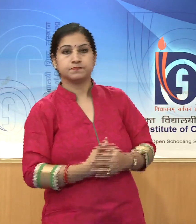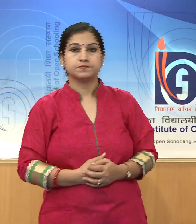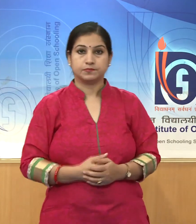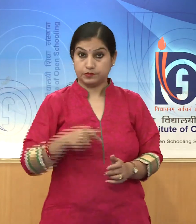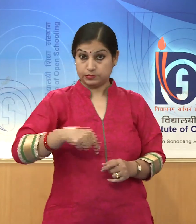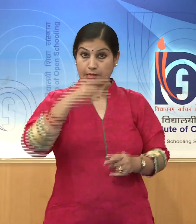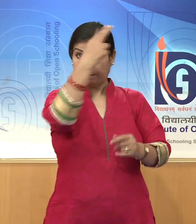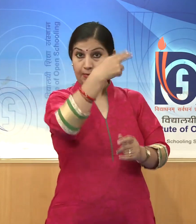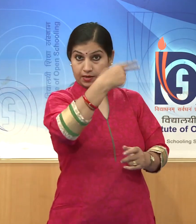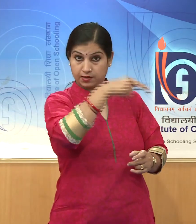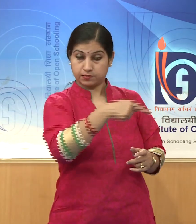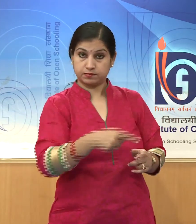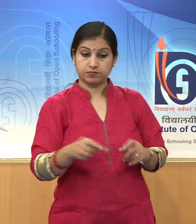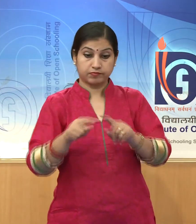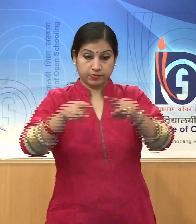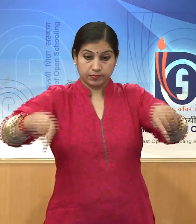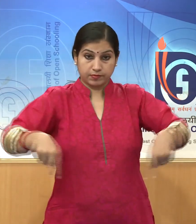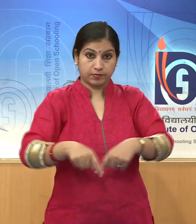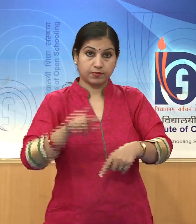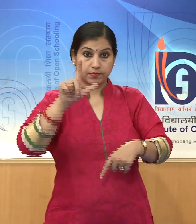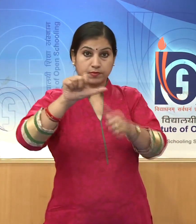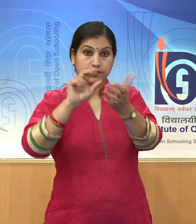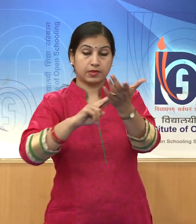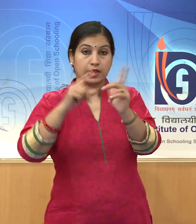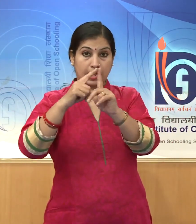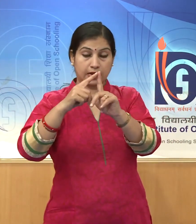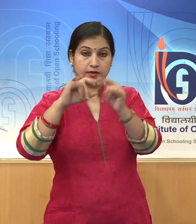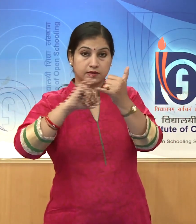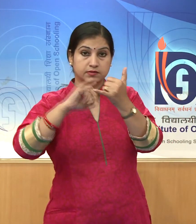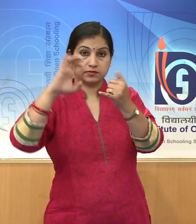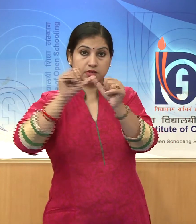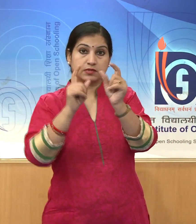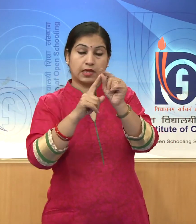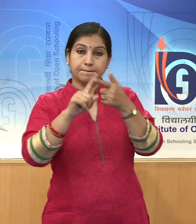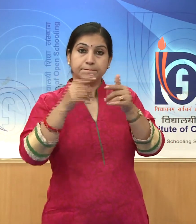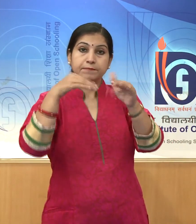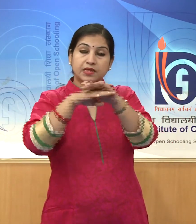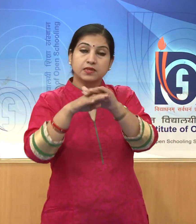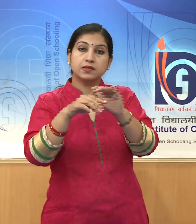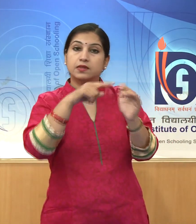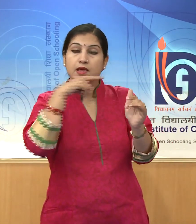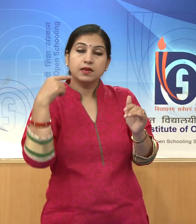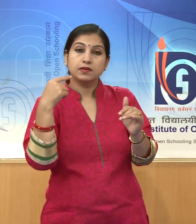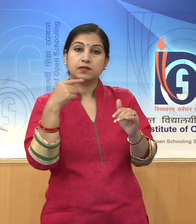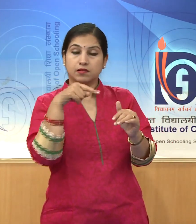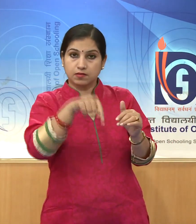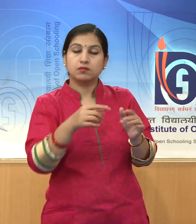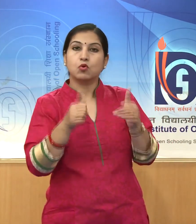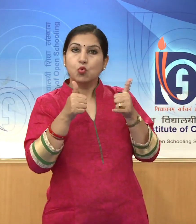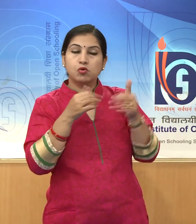The painting Landscape in Red is a good example from